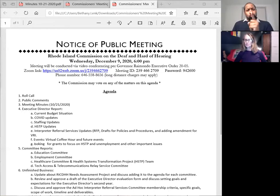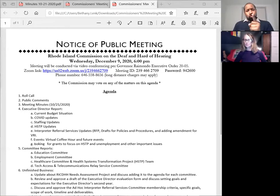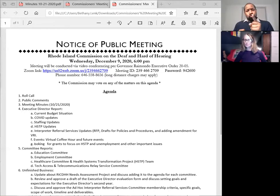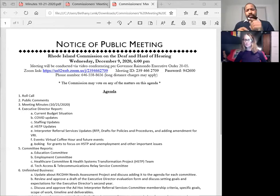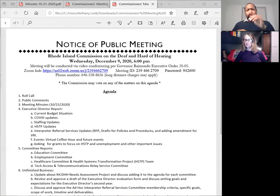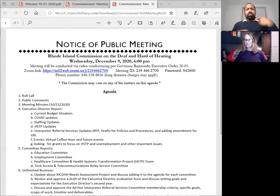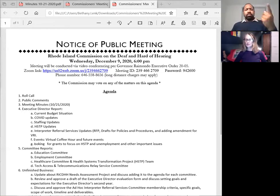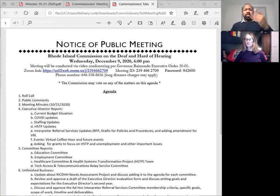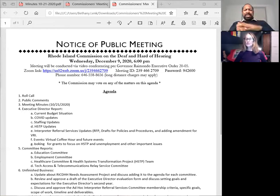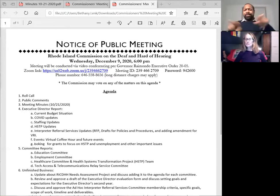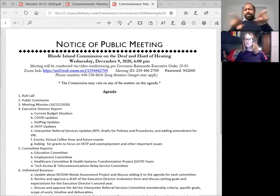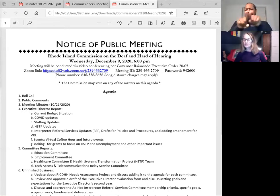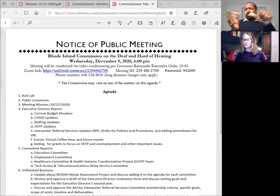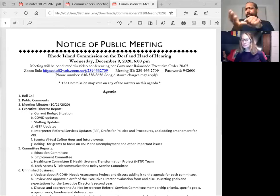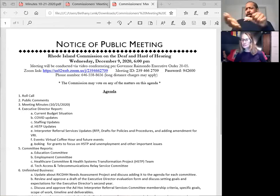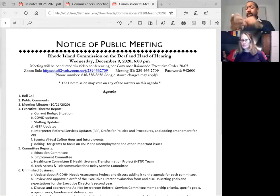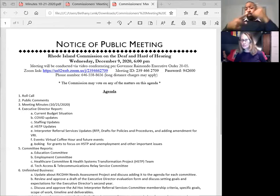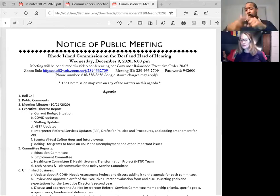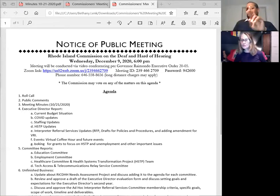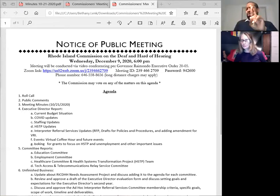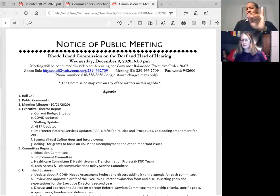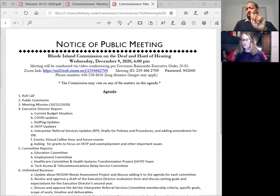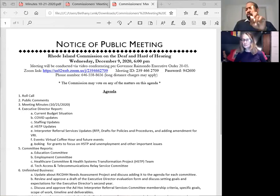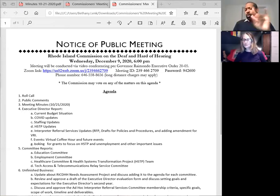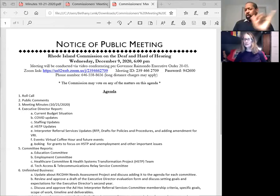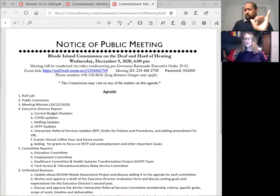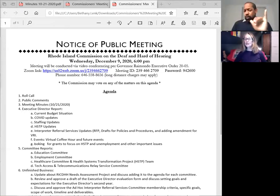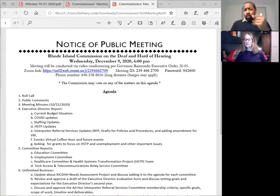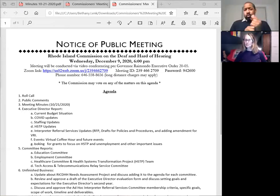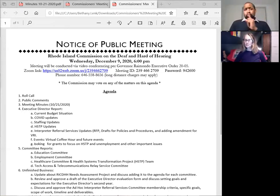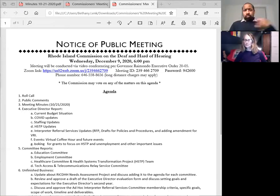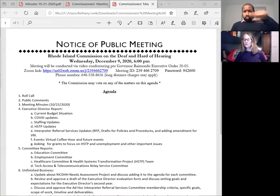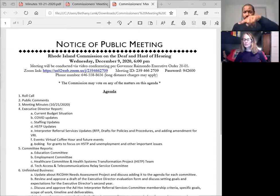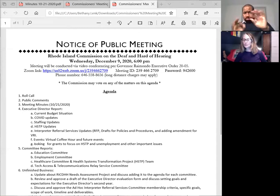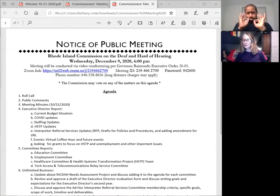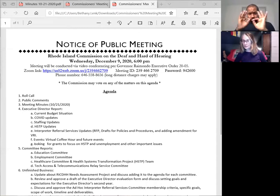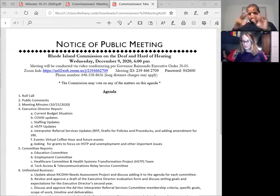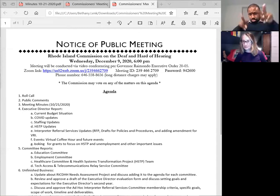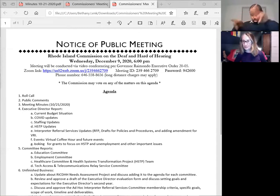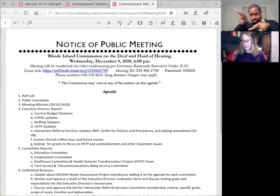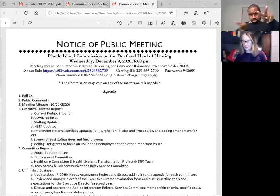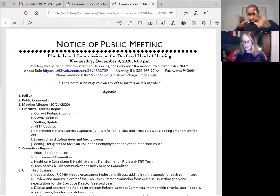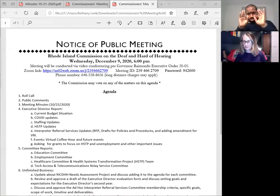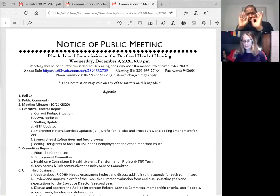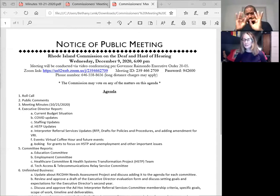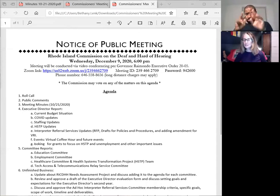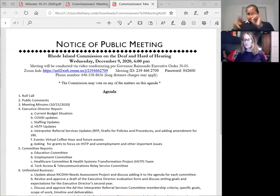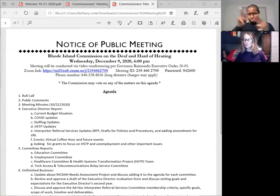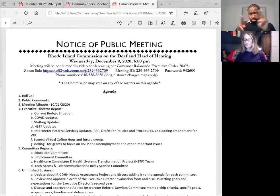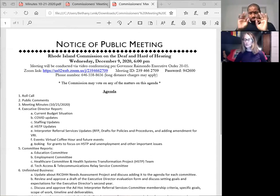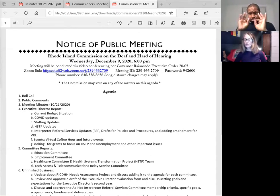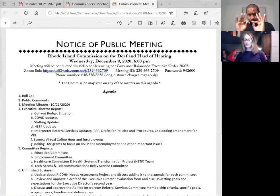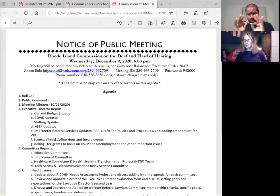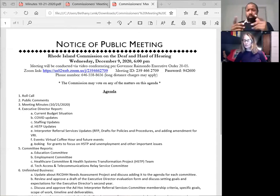of Interpreters for the Deaf, to make sure that we're hearing what they're saying and to make sure that we're all on the same page. So